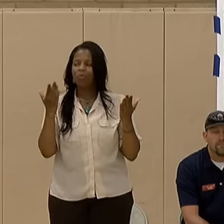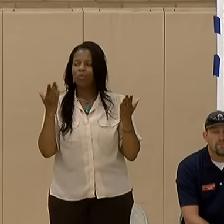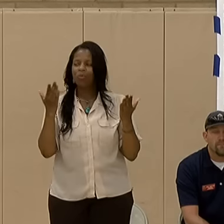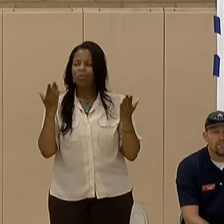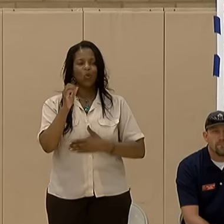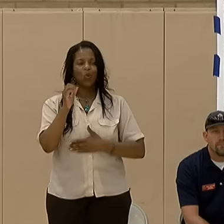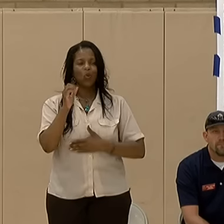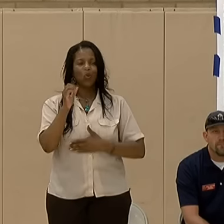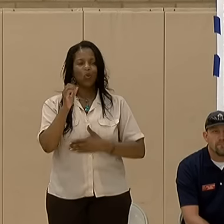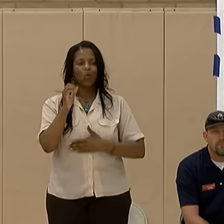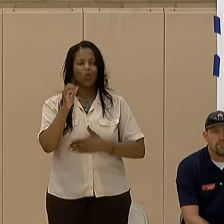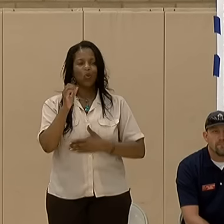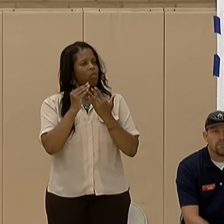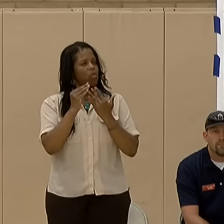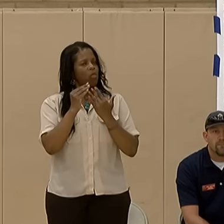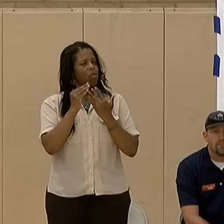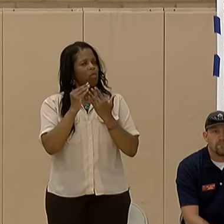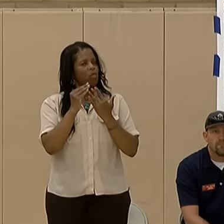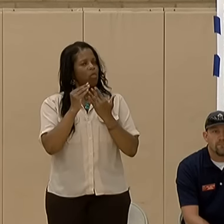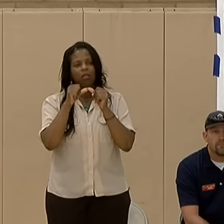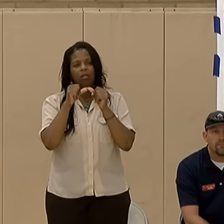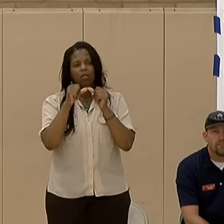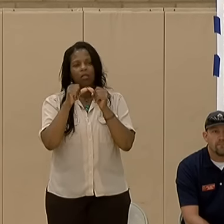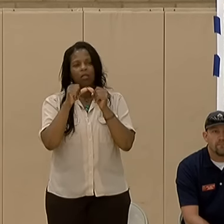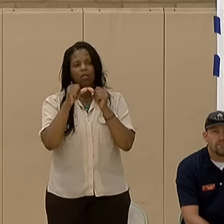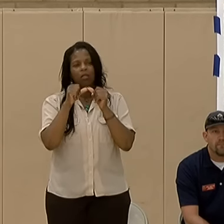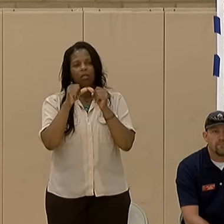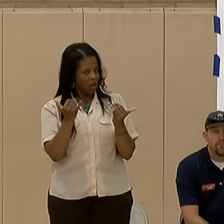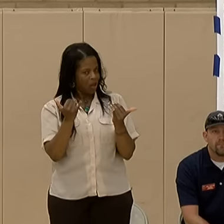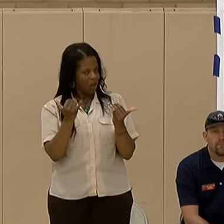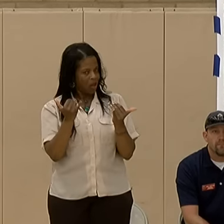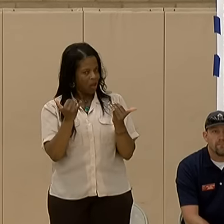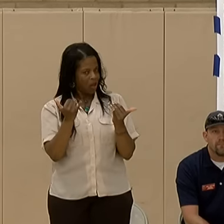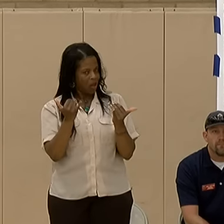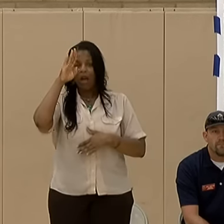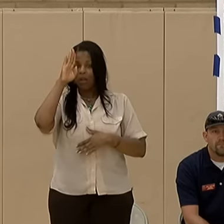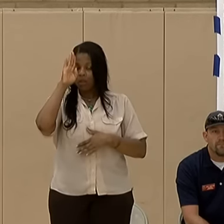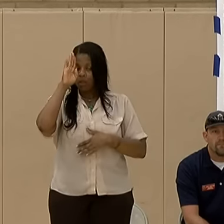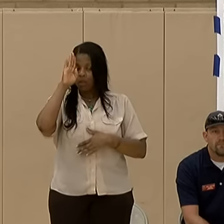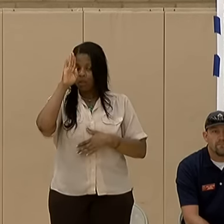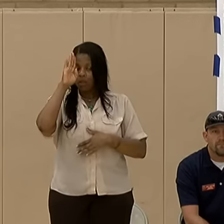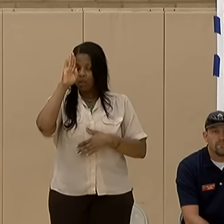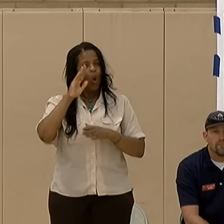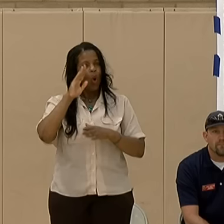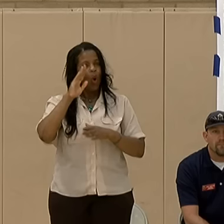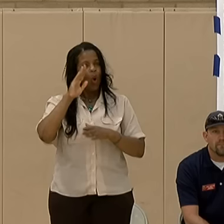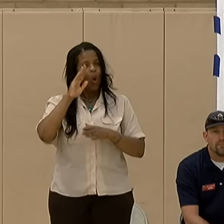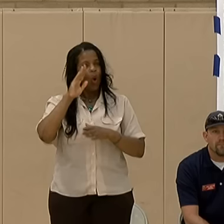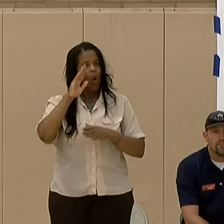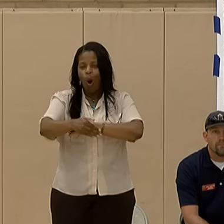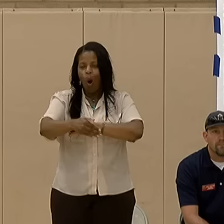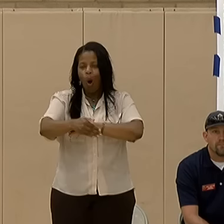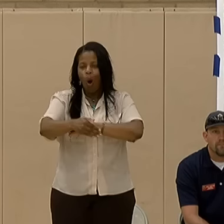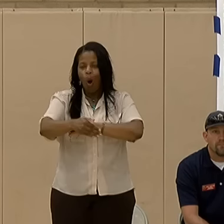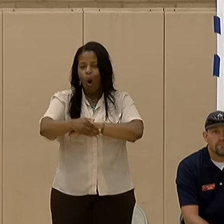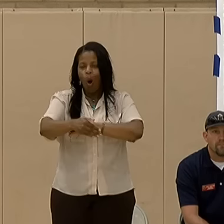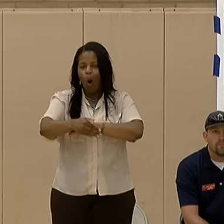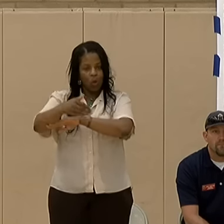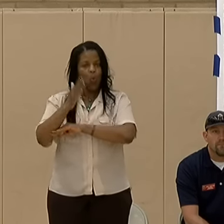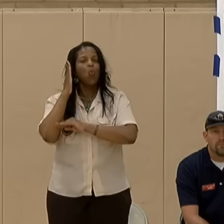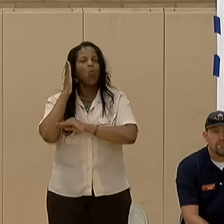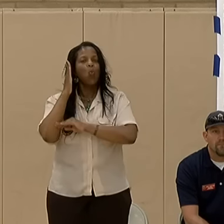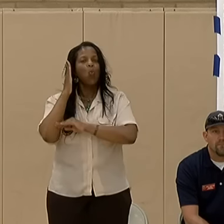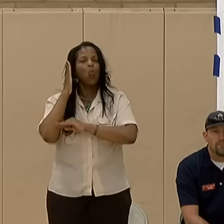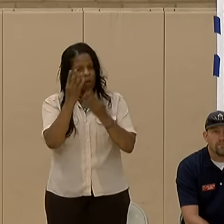So the fire continues to burn, and your firefighters are staffing this fire 24 hours a day. We're going to put this fire